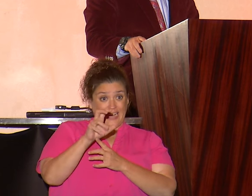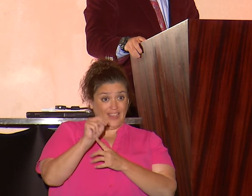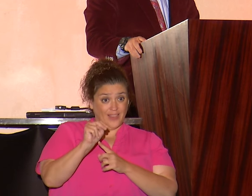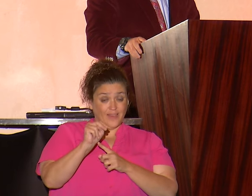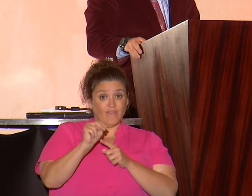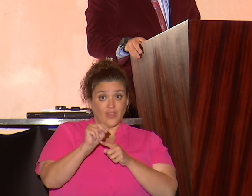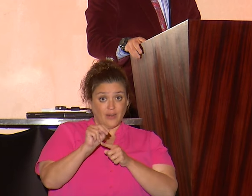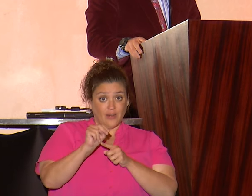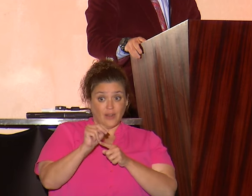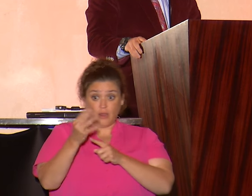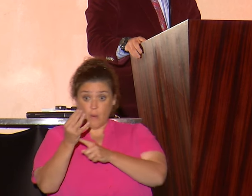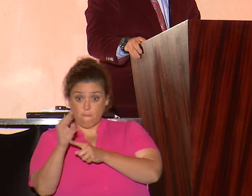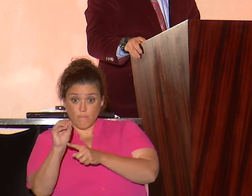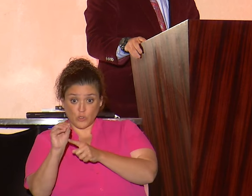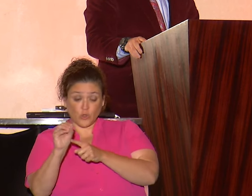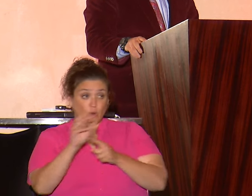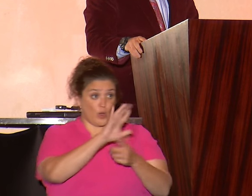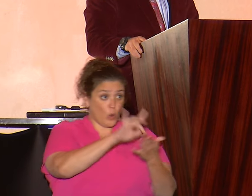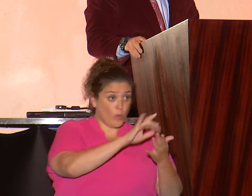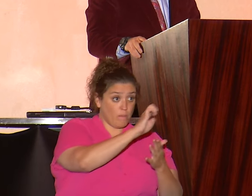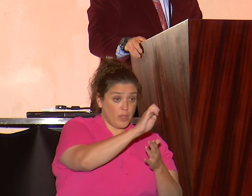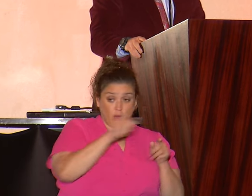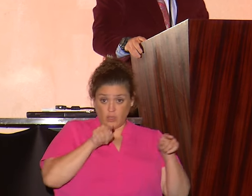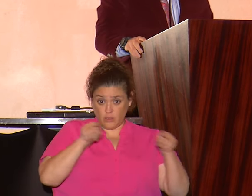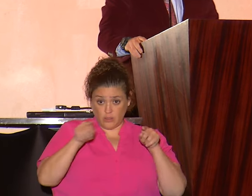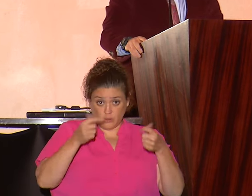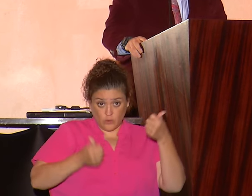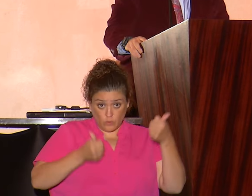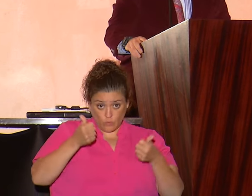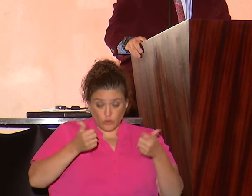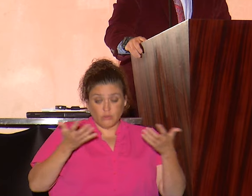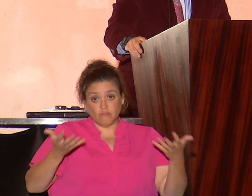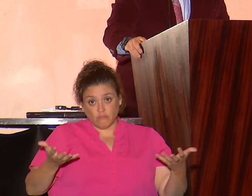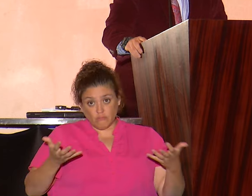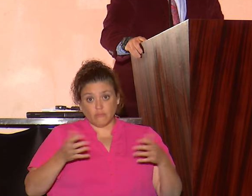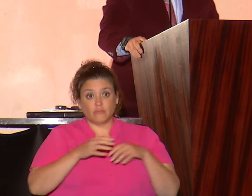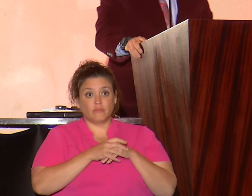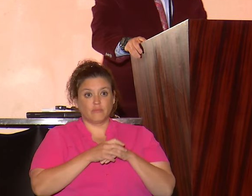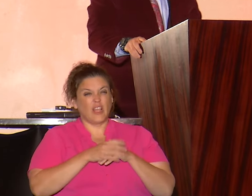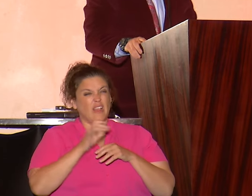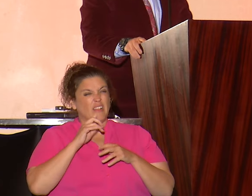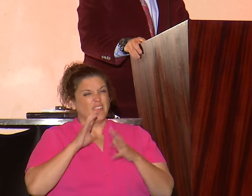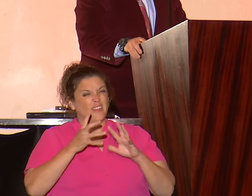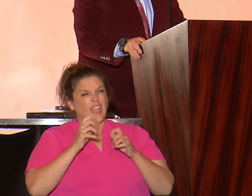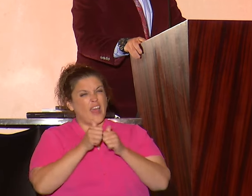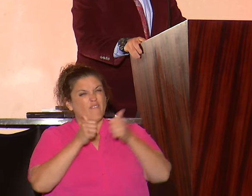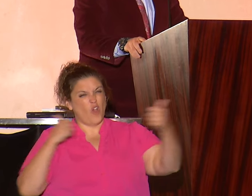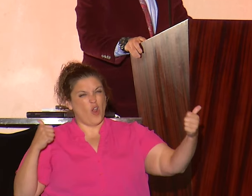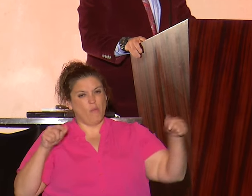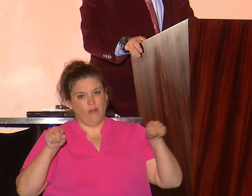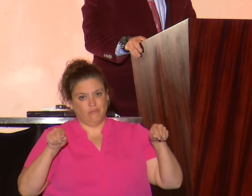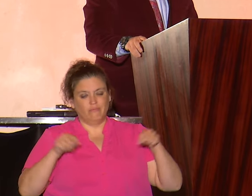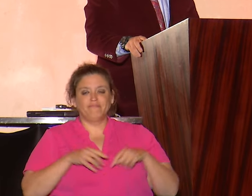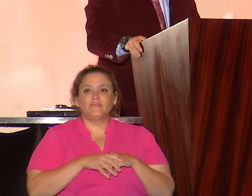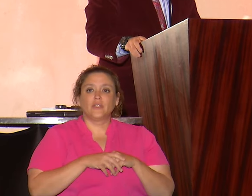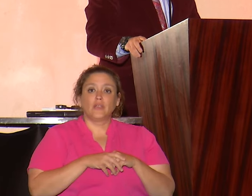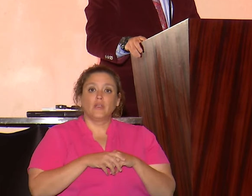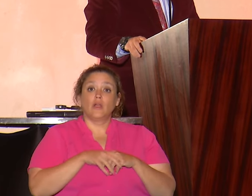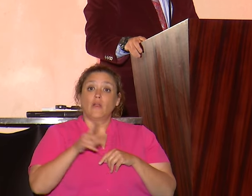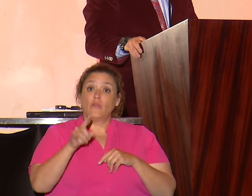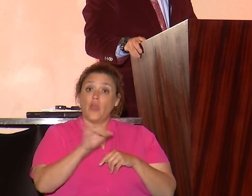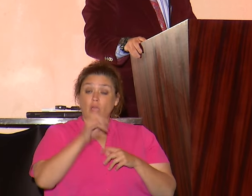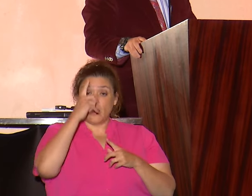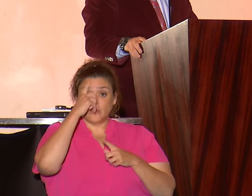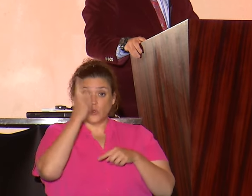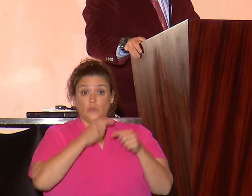was in Missouri or the Middle East, being some geographical difference, they also